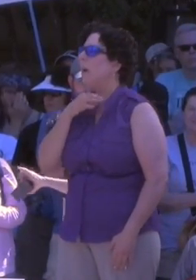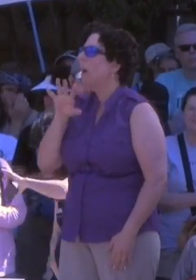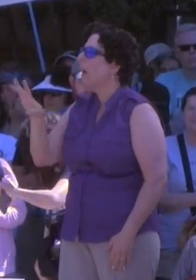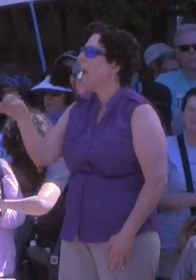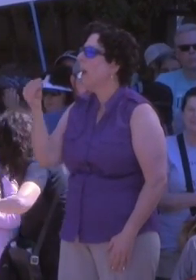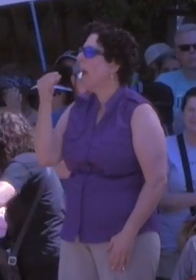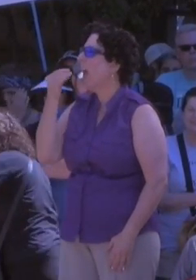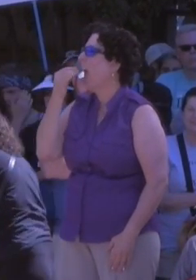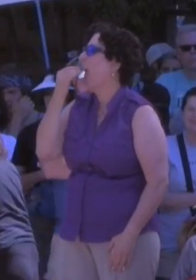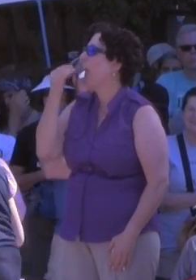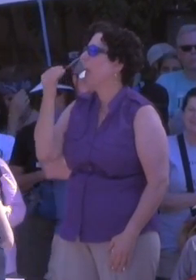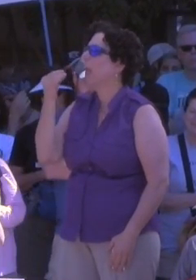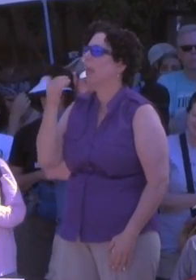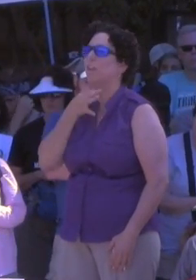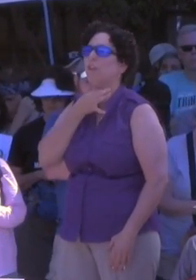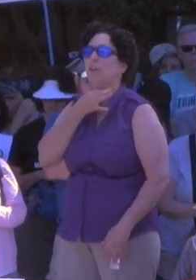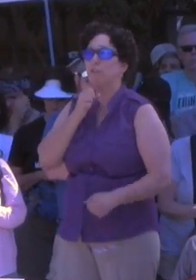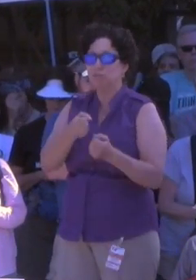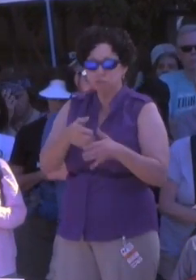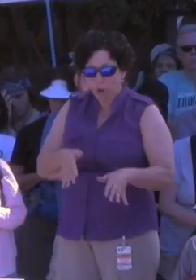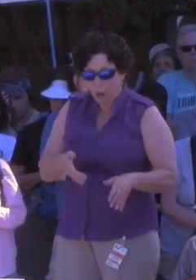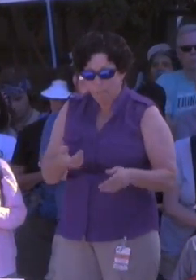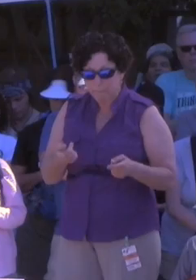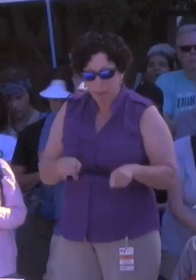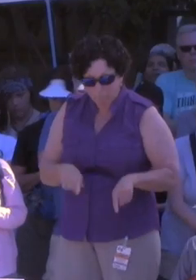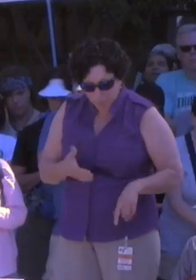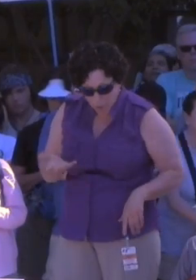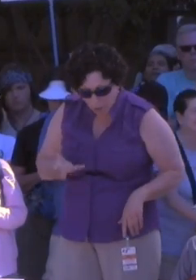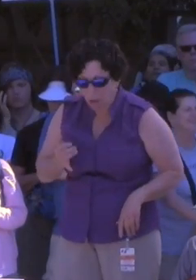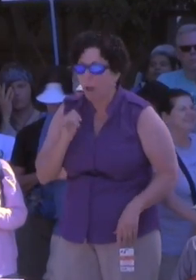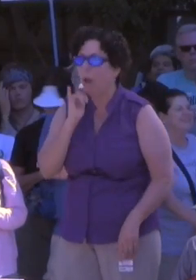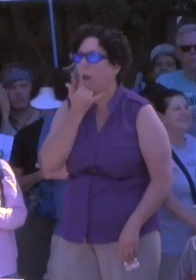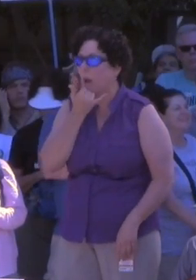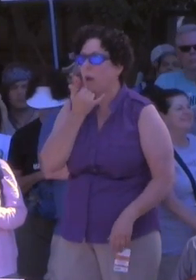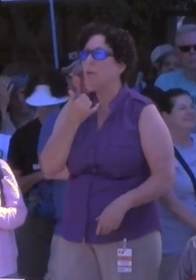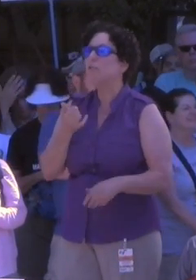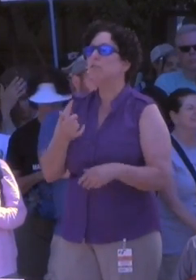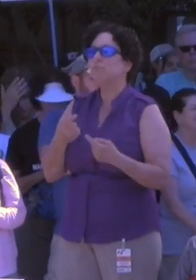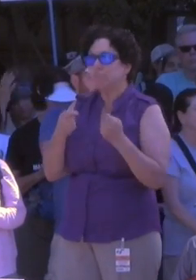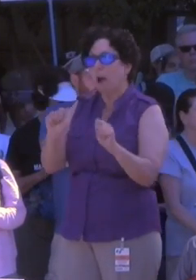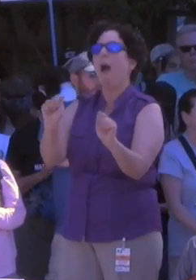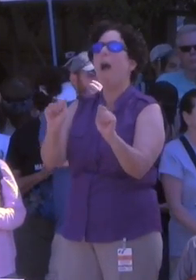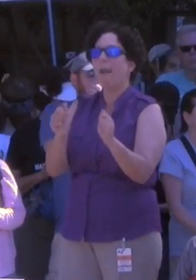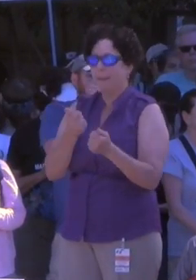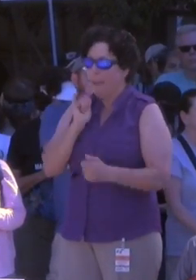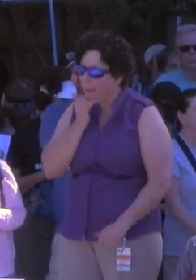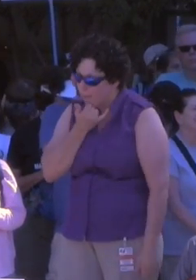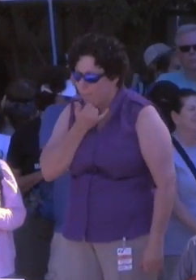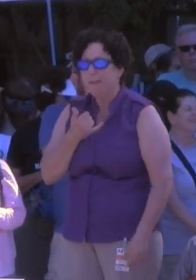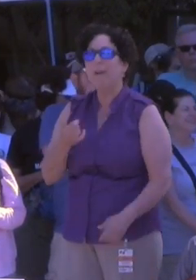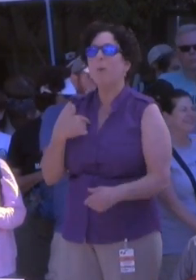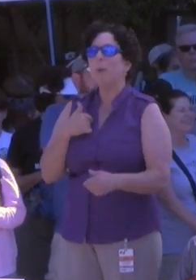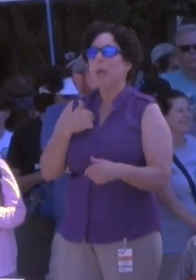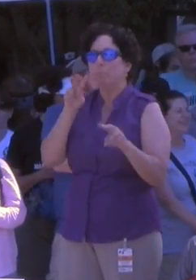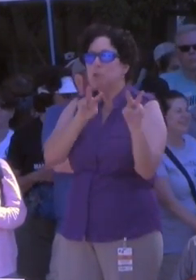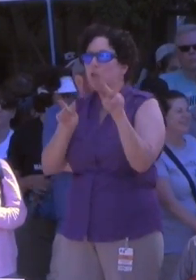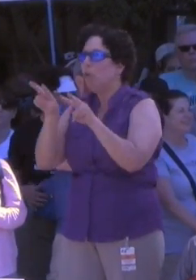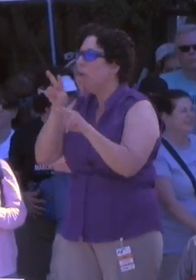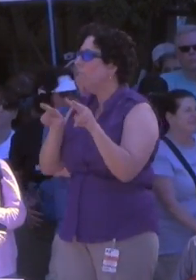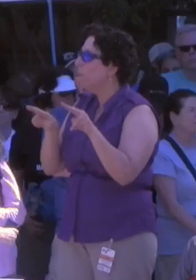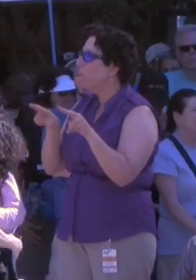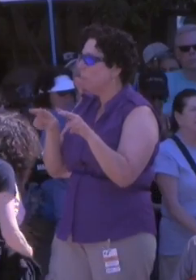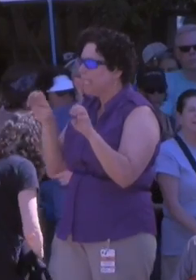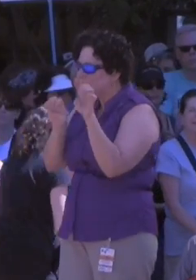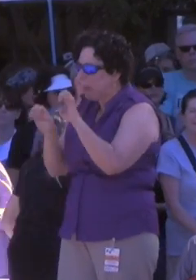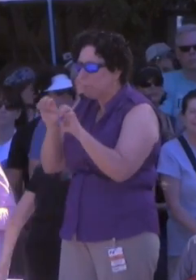in our mouth, dropping stuff to see what happens, using trial and error. We observe, we experiment, we